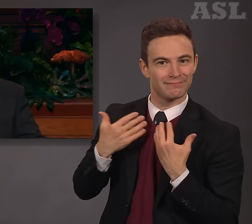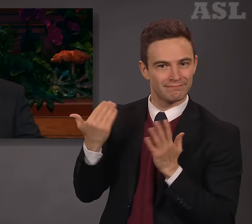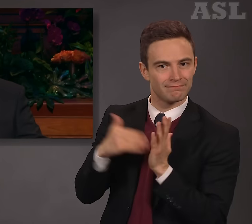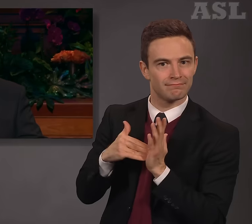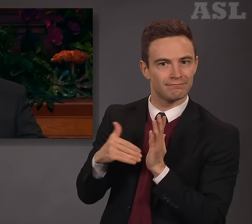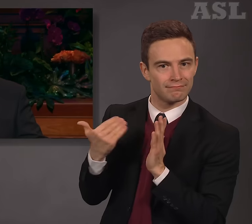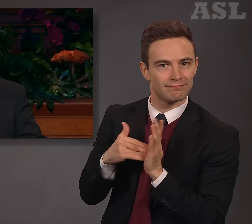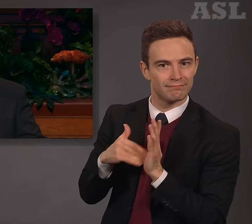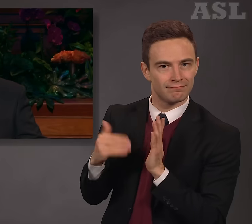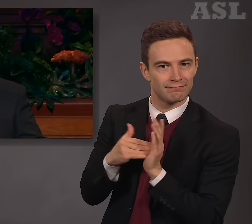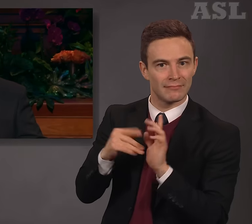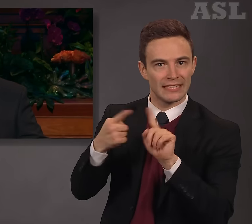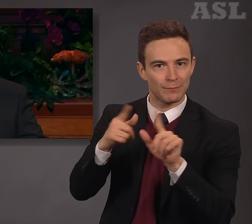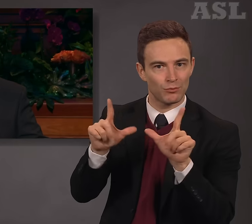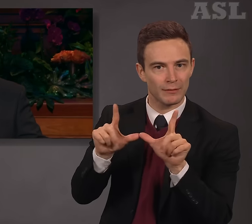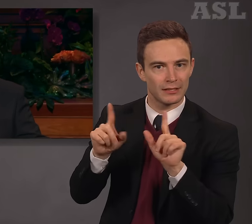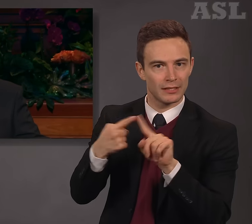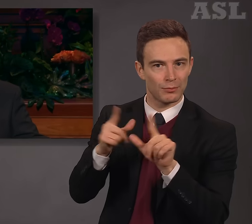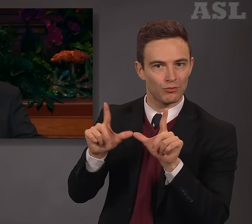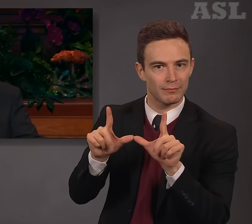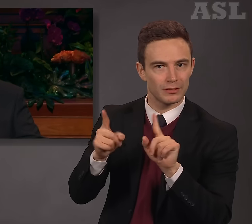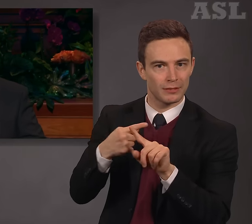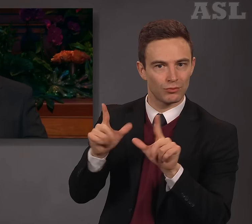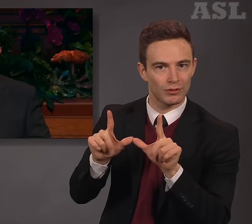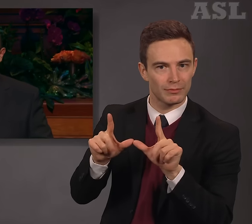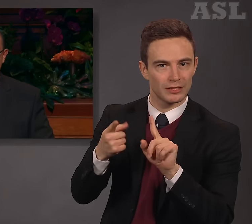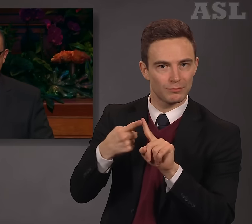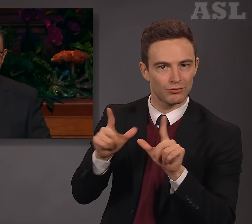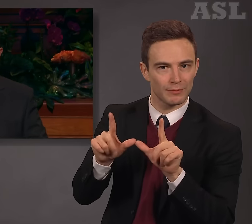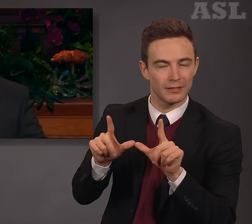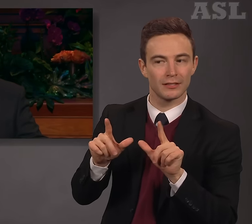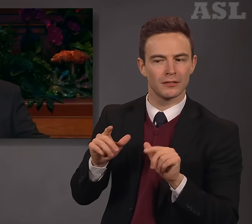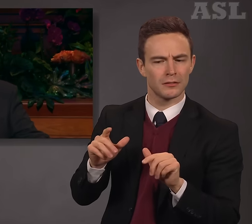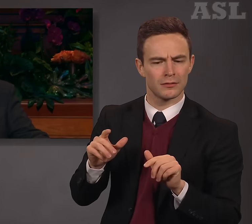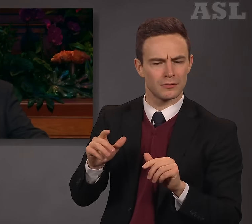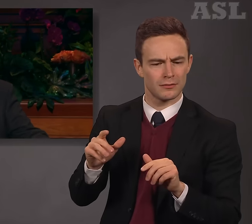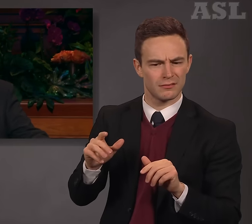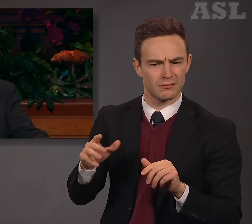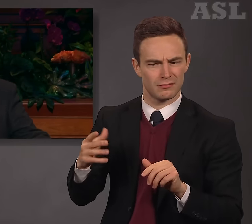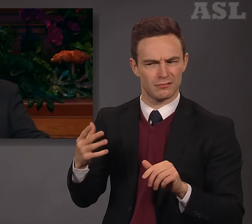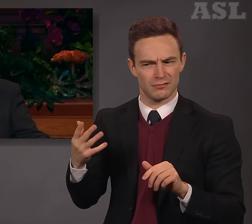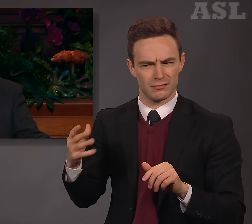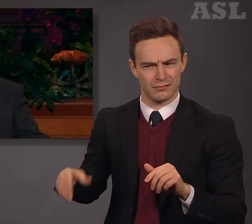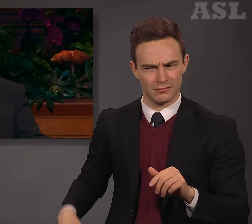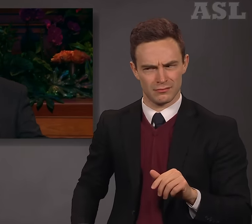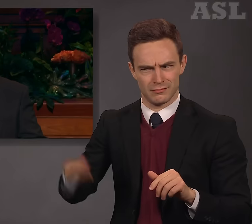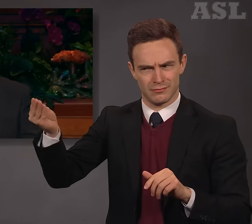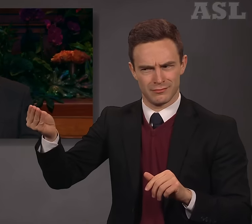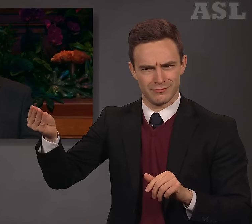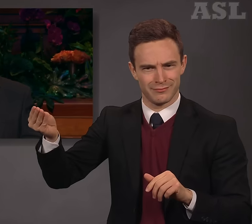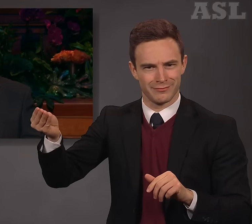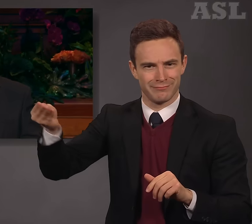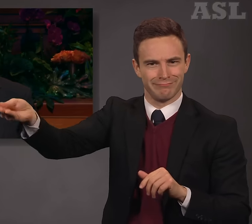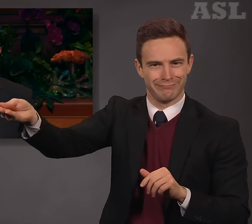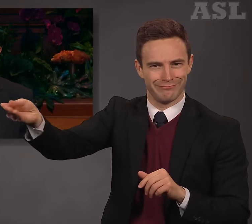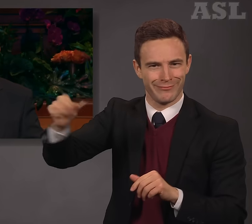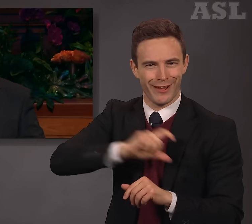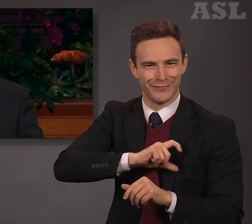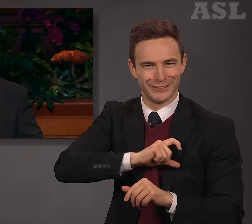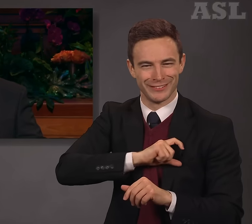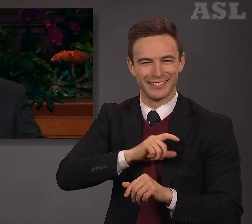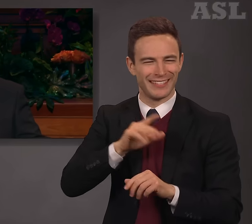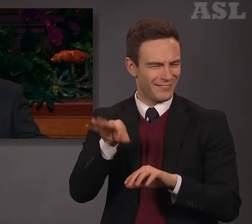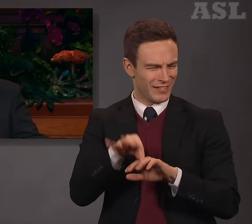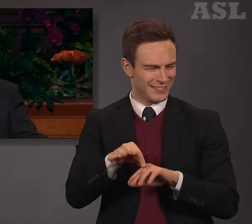saying, "Temper recommend, temper recommend." I immediately took out my temper recommend and handed it to the officer, to my